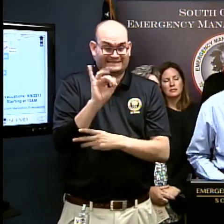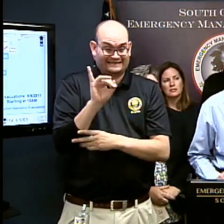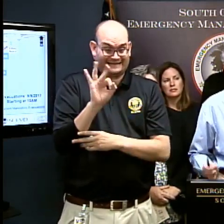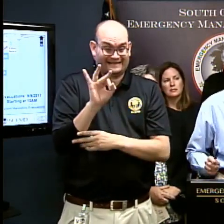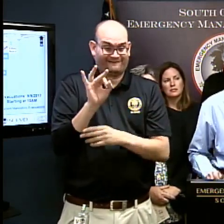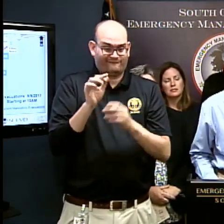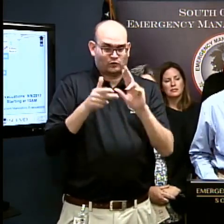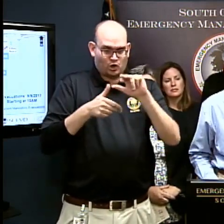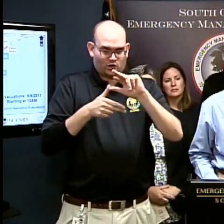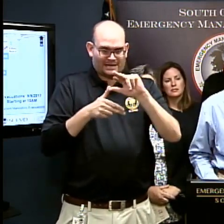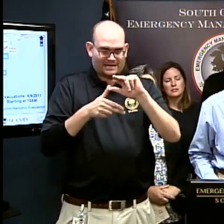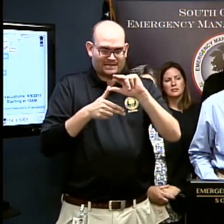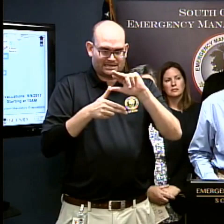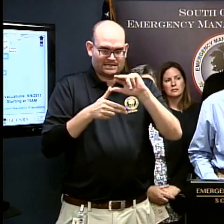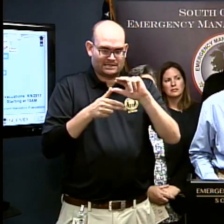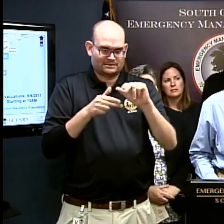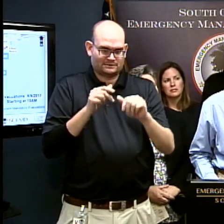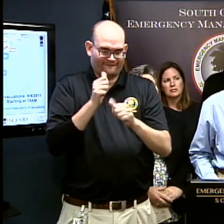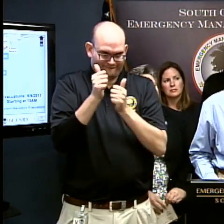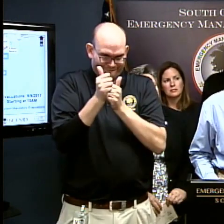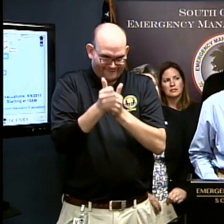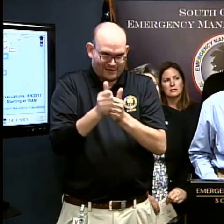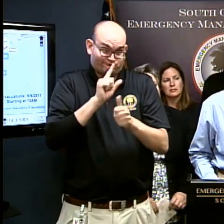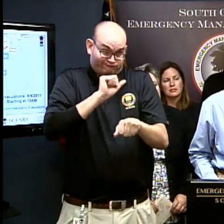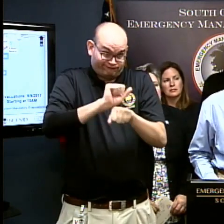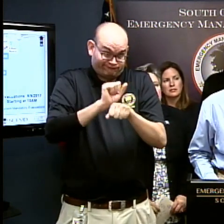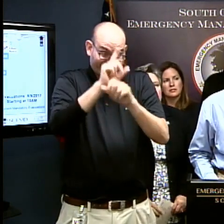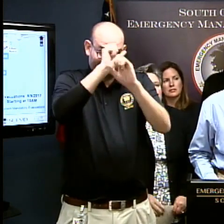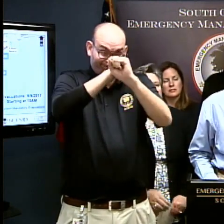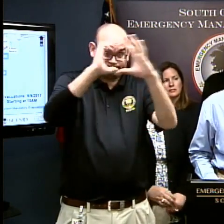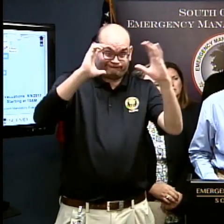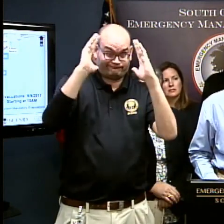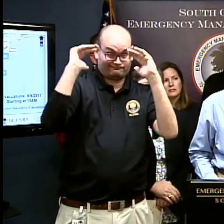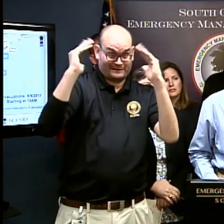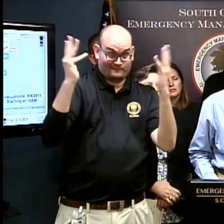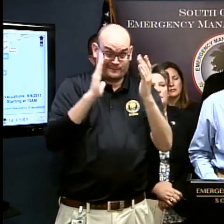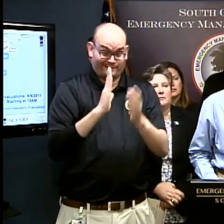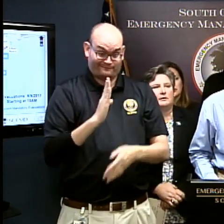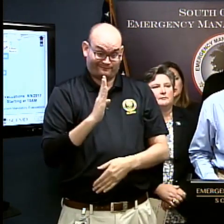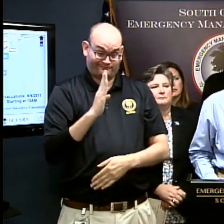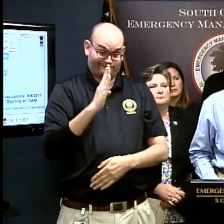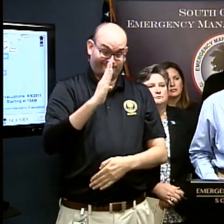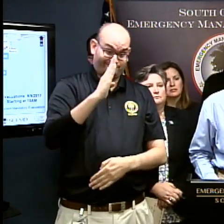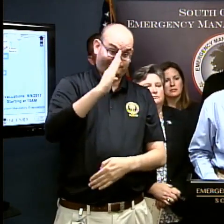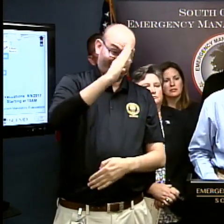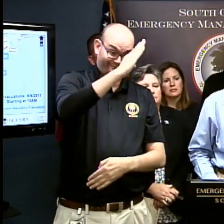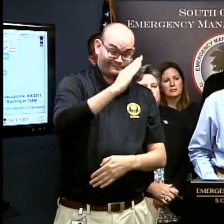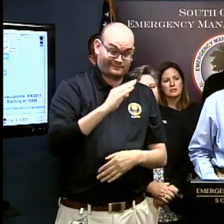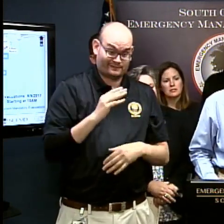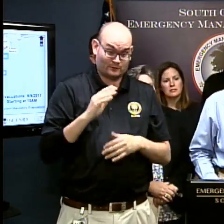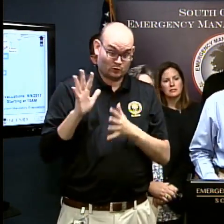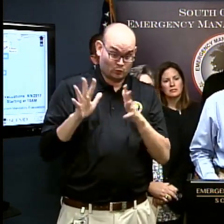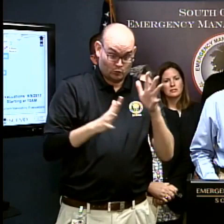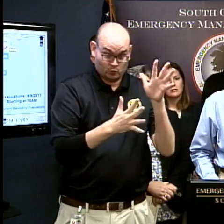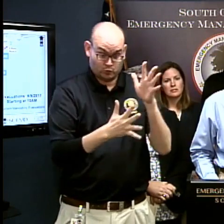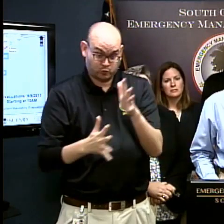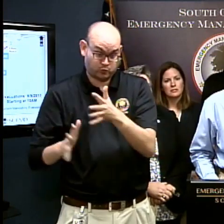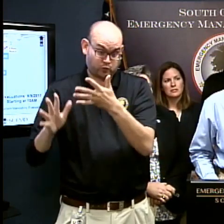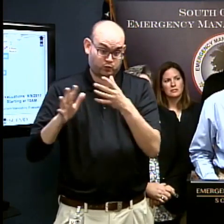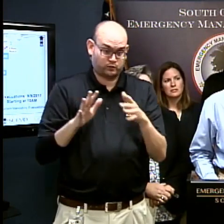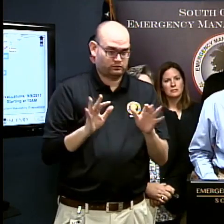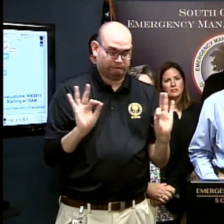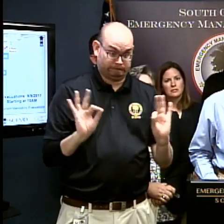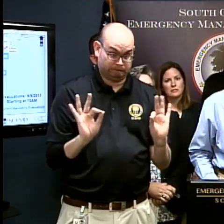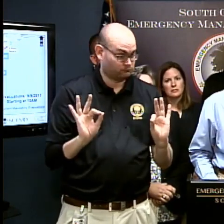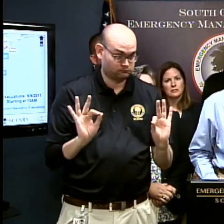the trajectory that we now have, but it may change. But wind is not something to be taken lightly. People